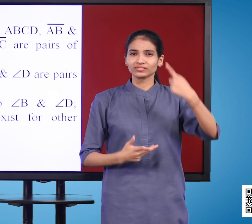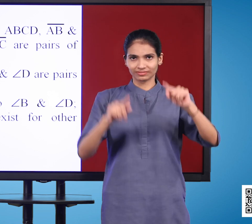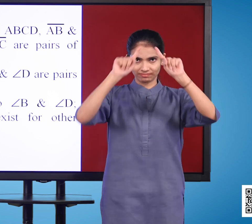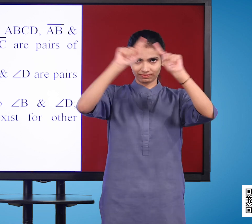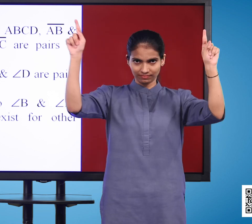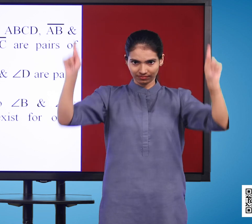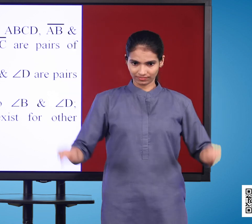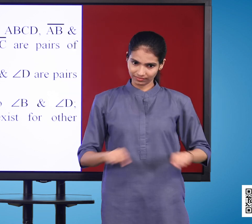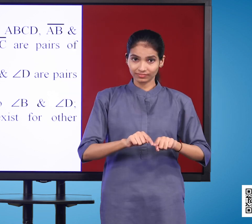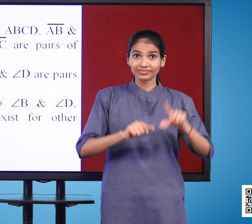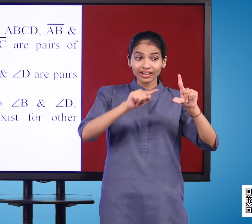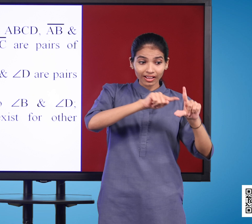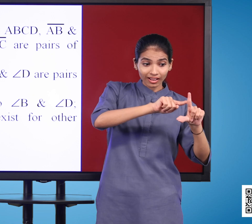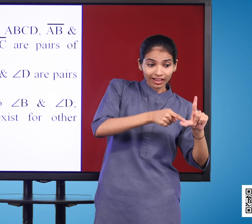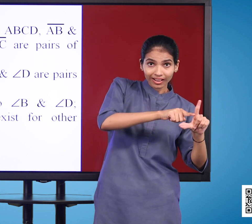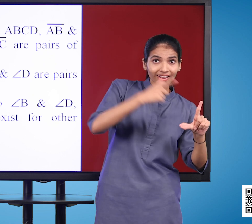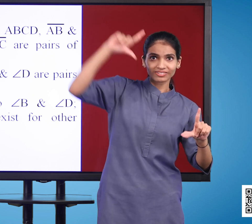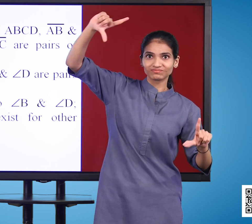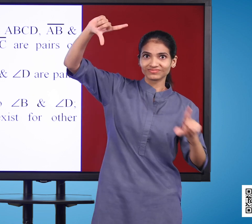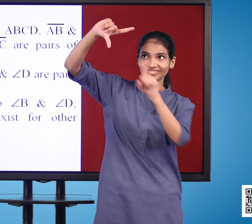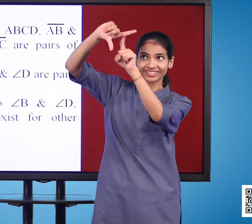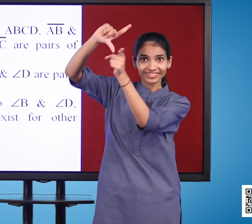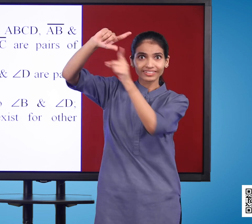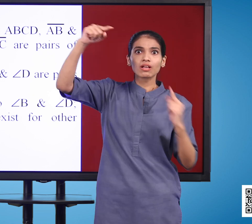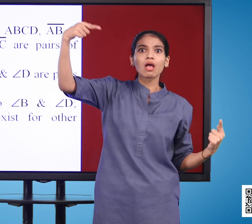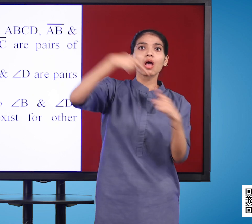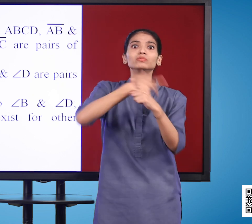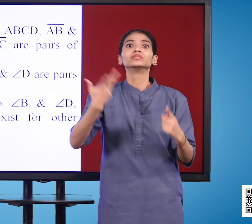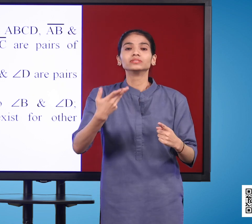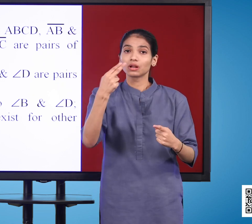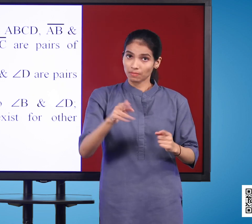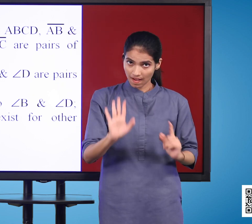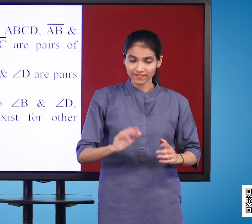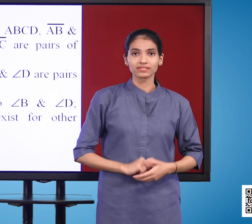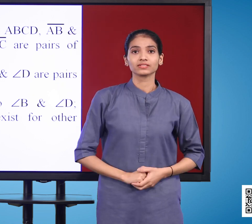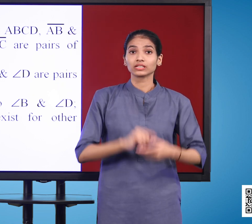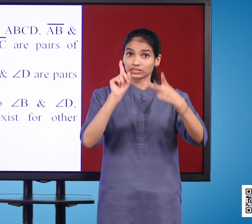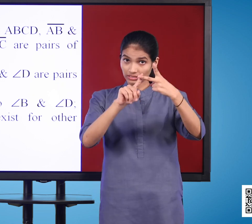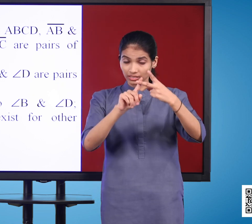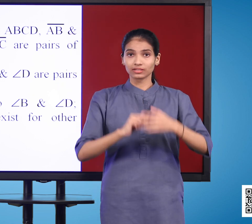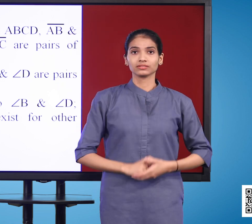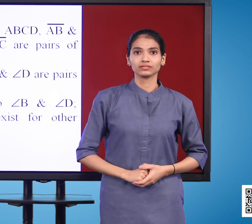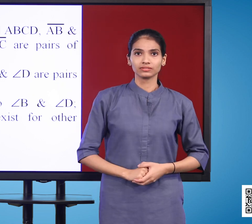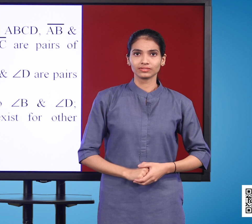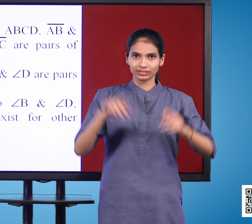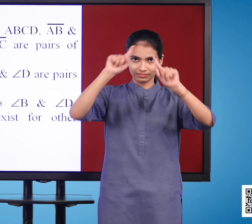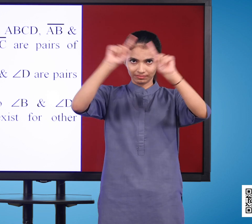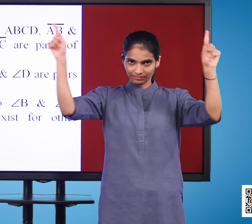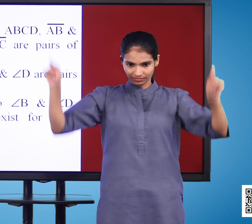AB and DC and AD and BC are pairs of opposite sides. Angle A and angle C